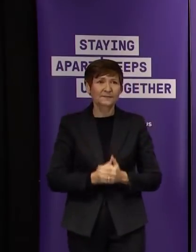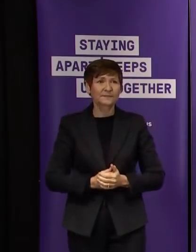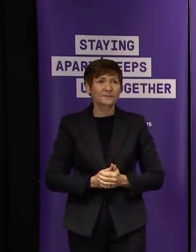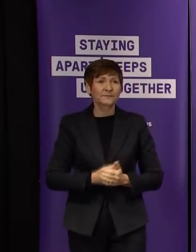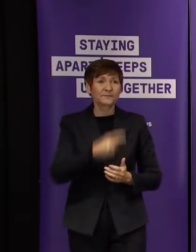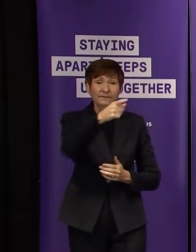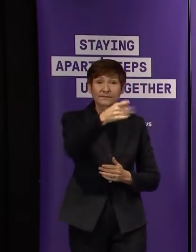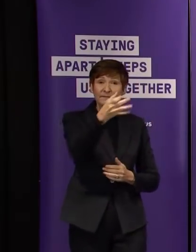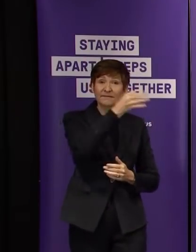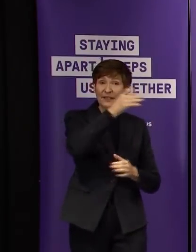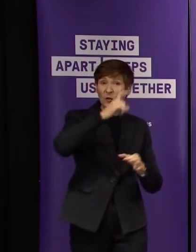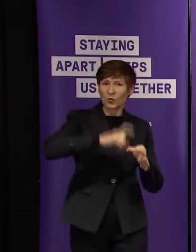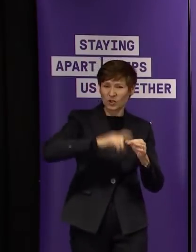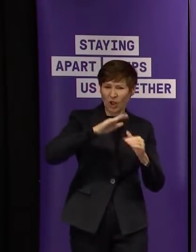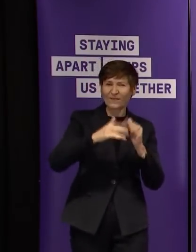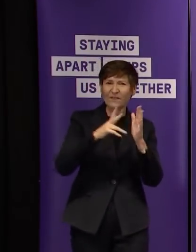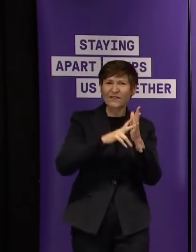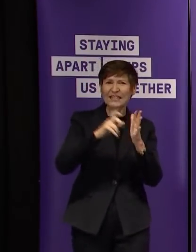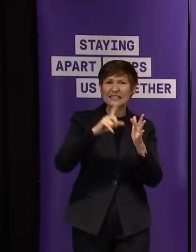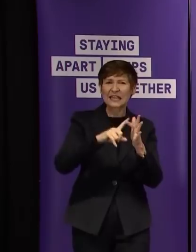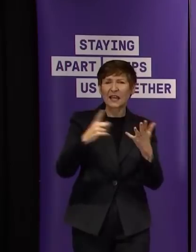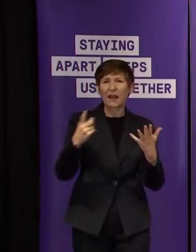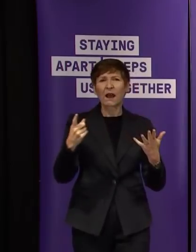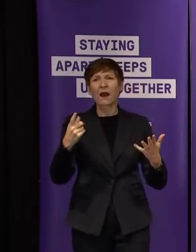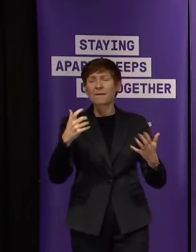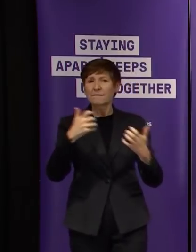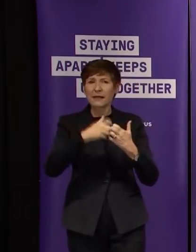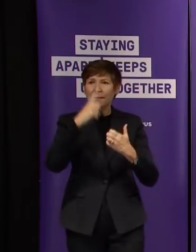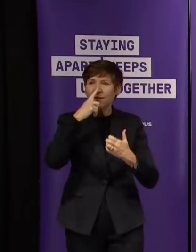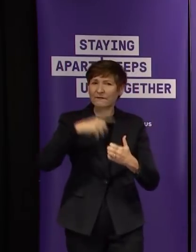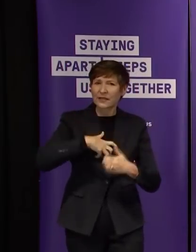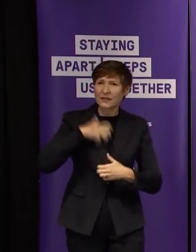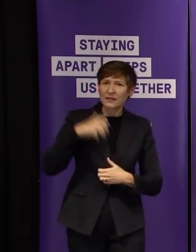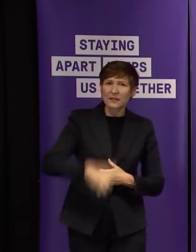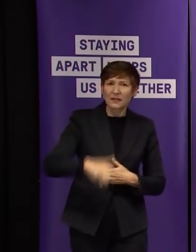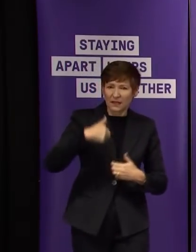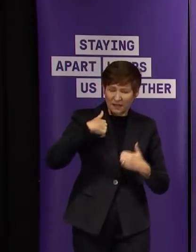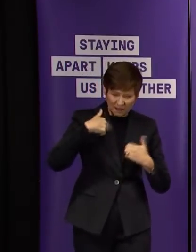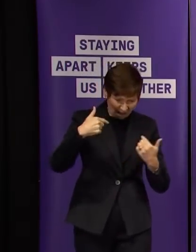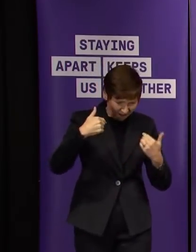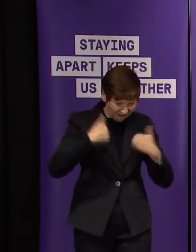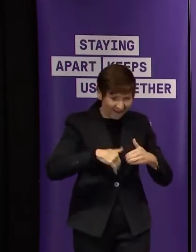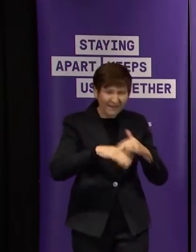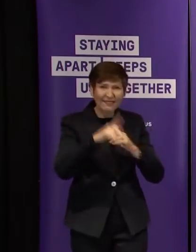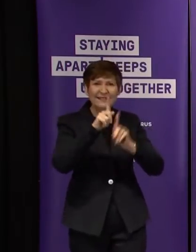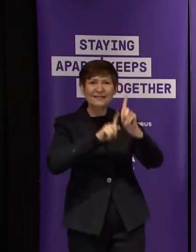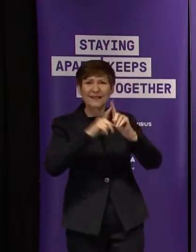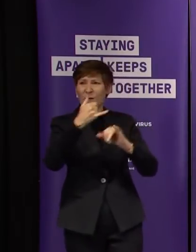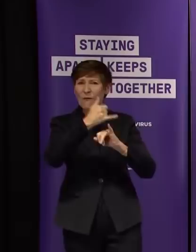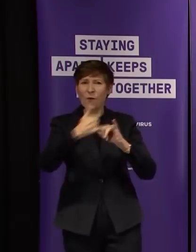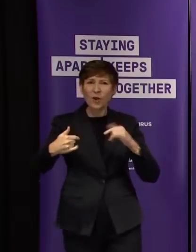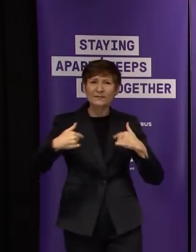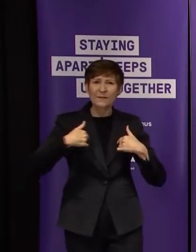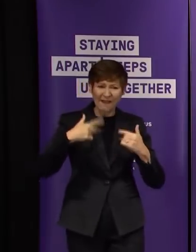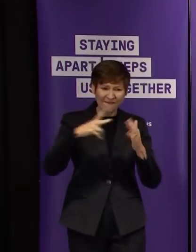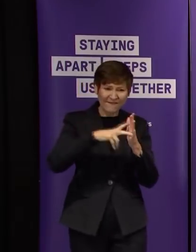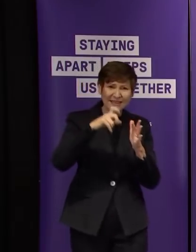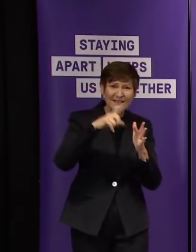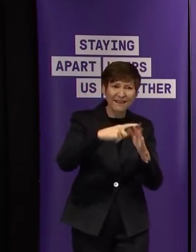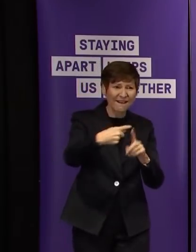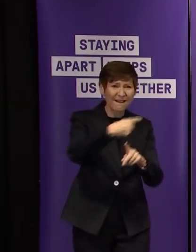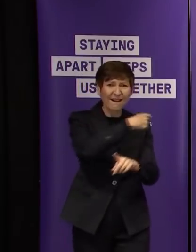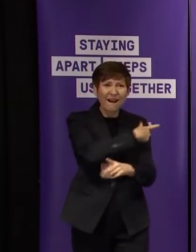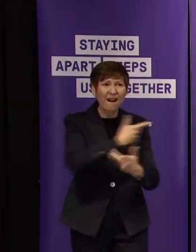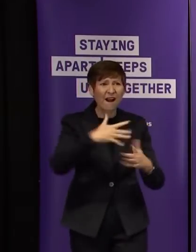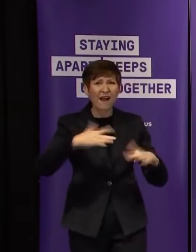further compromised? I'm very confident, and this was our number one priority for students. As I